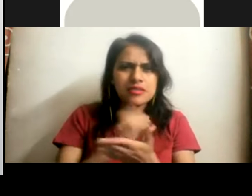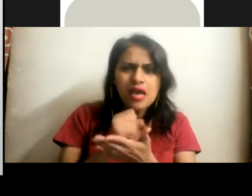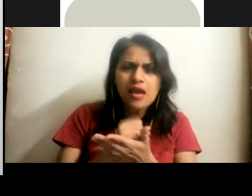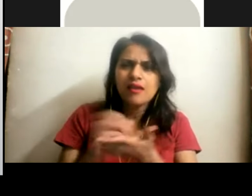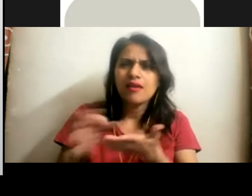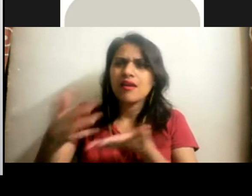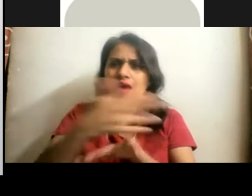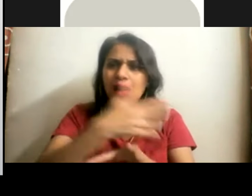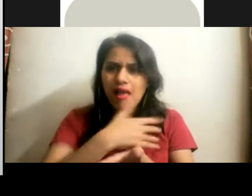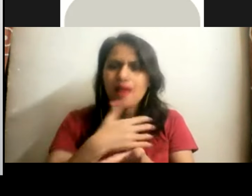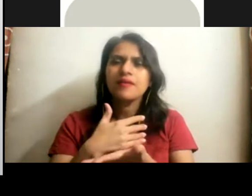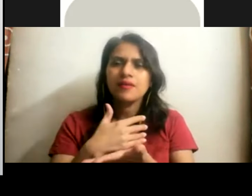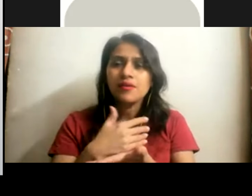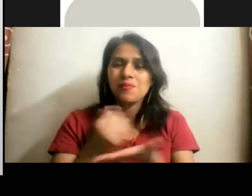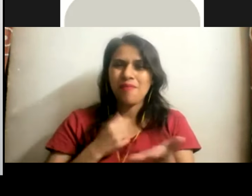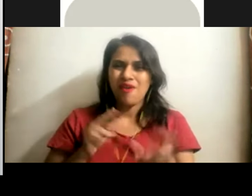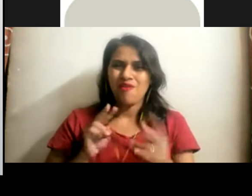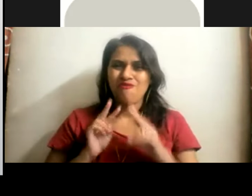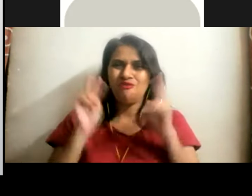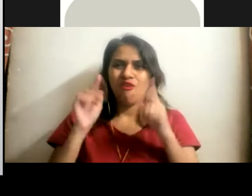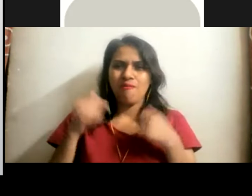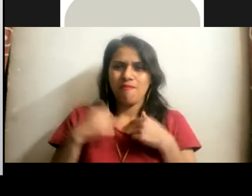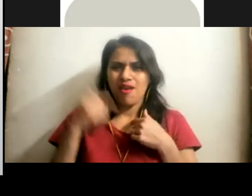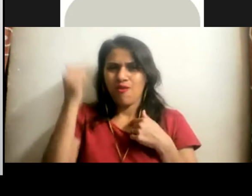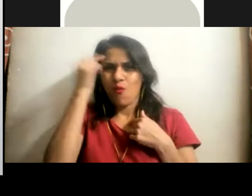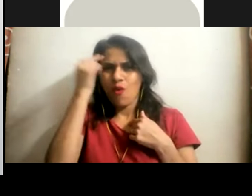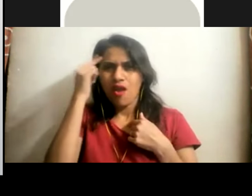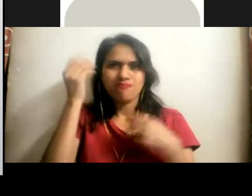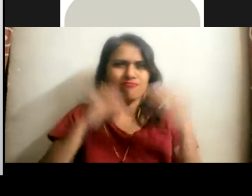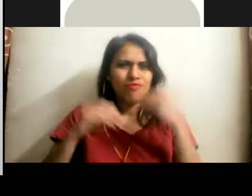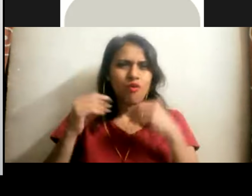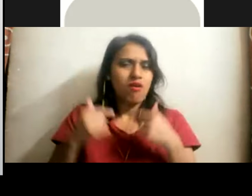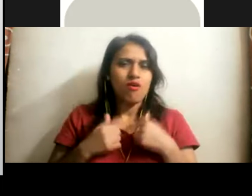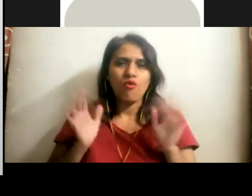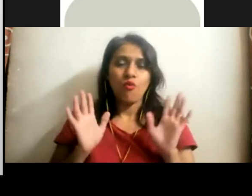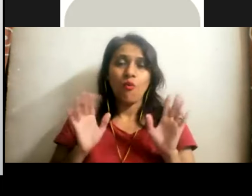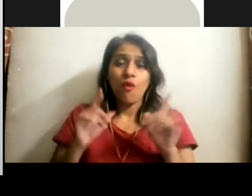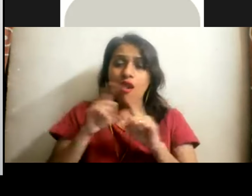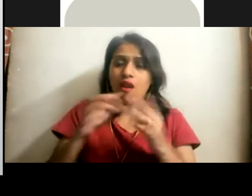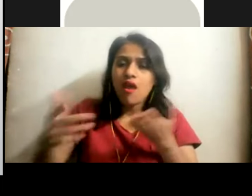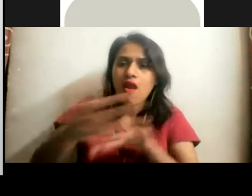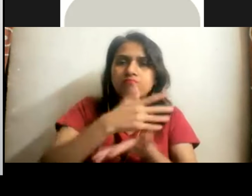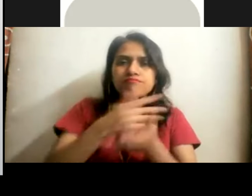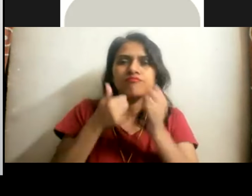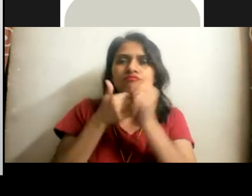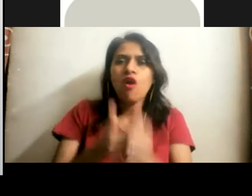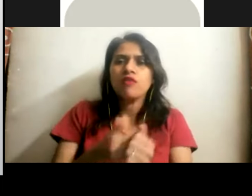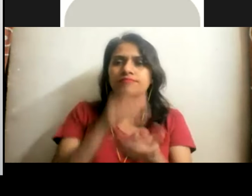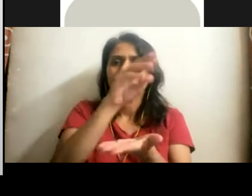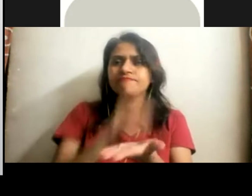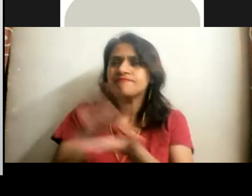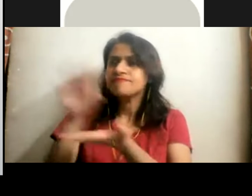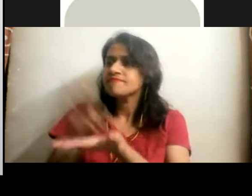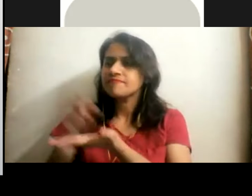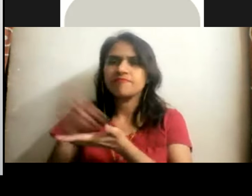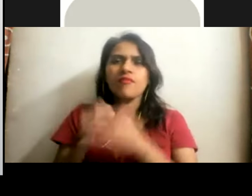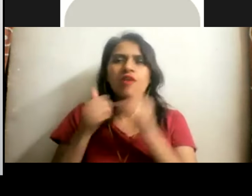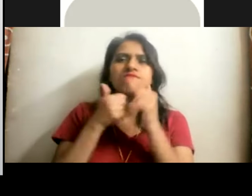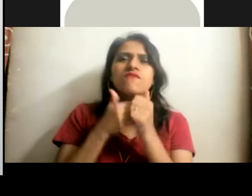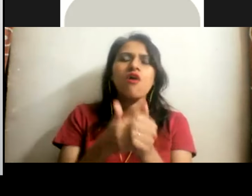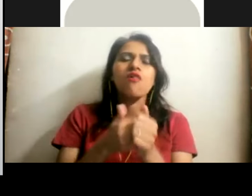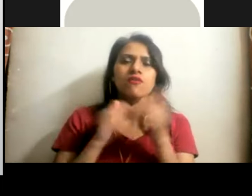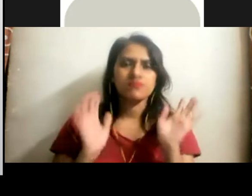letting my values or biases, my assumptions to come in, and I'm just taking data as it is. analyzing it through statistics or whatever tests I have